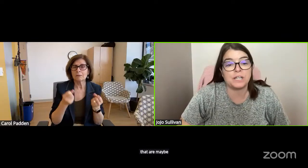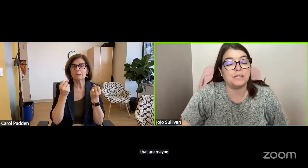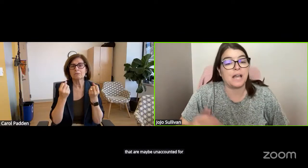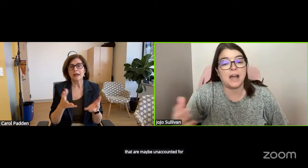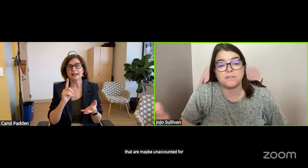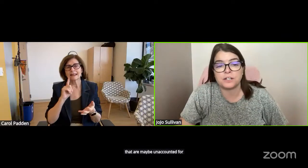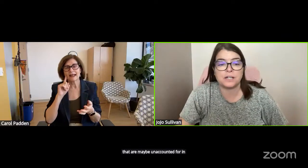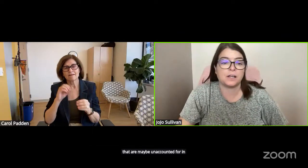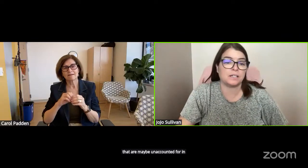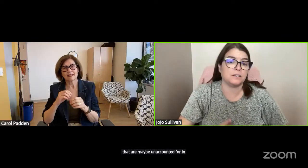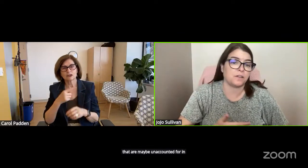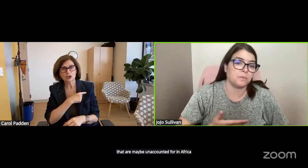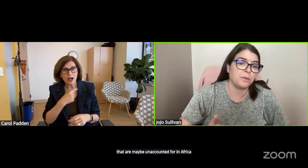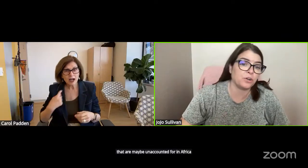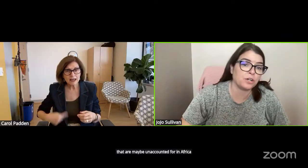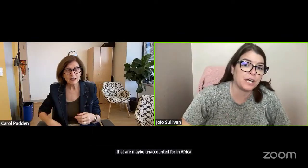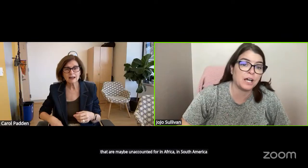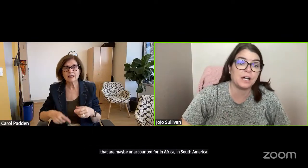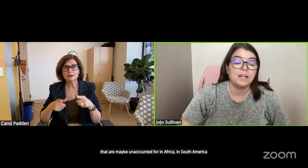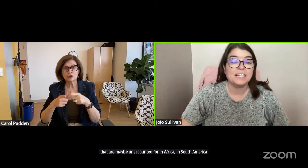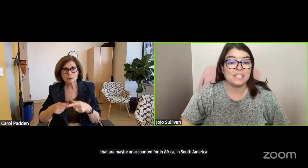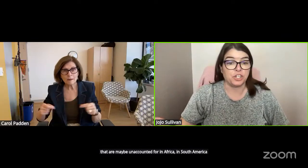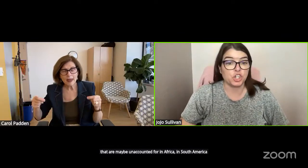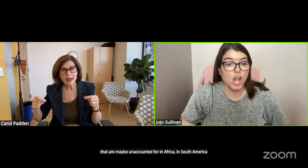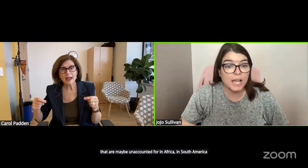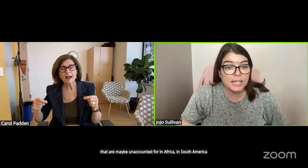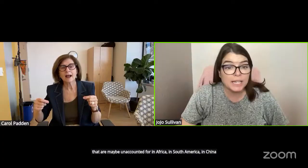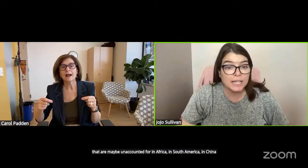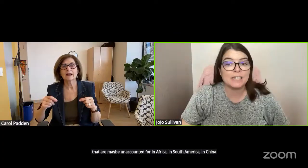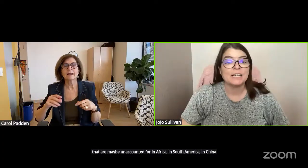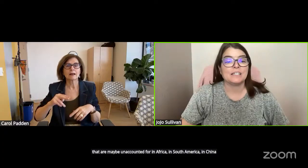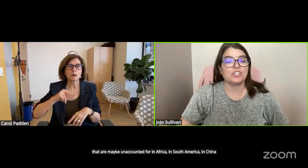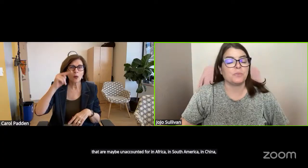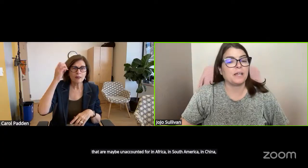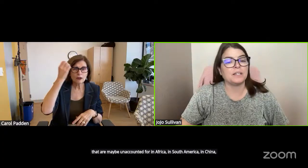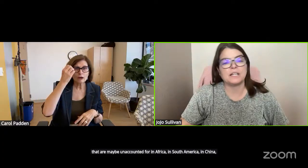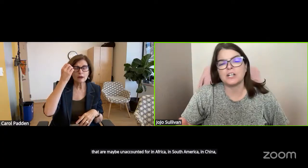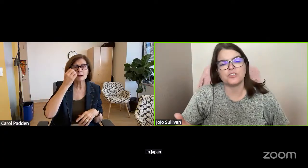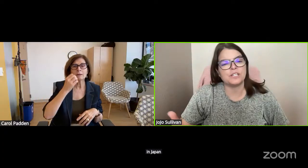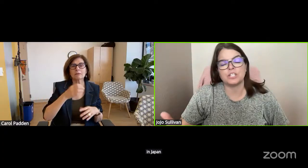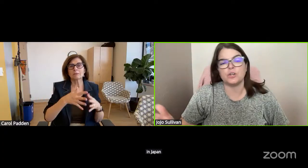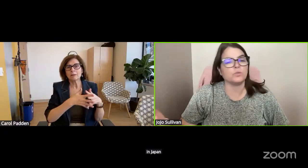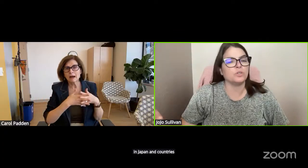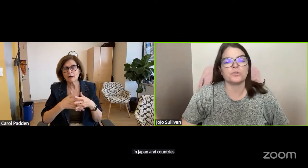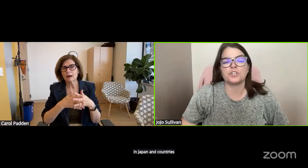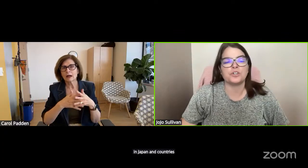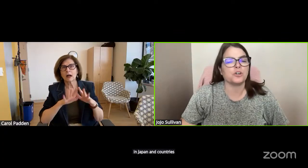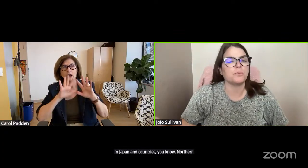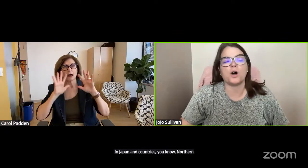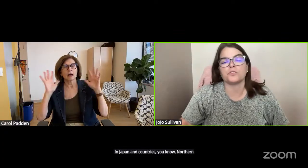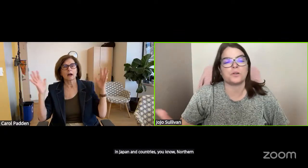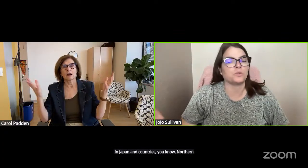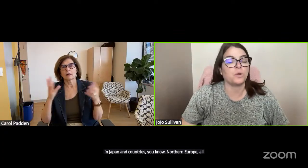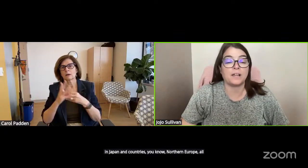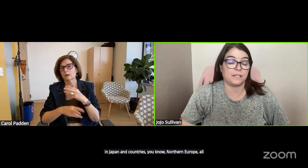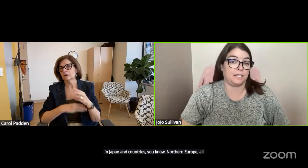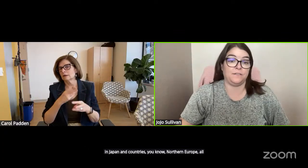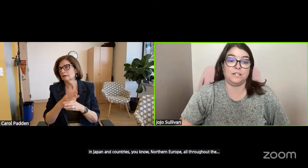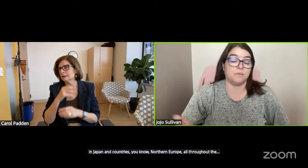in Africa, in South America, in China, in Japan, in countries, Northern Europe, all throughout I think even in